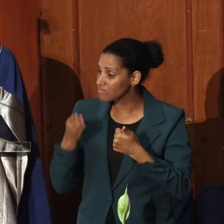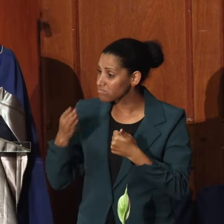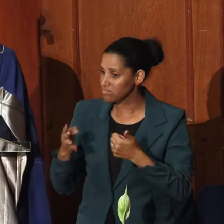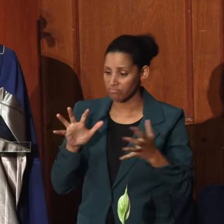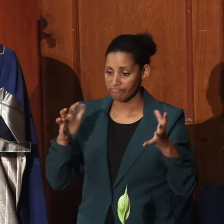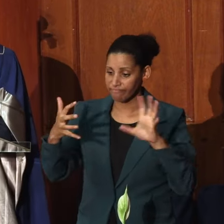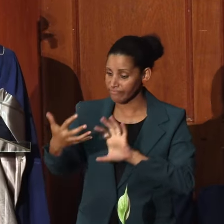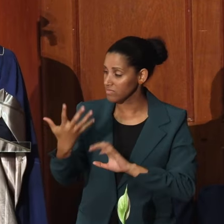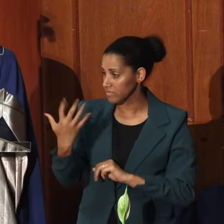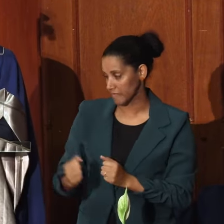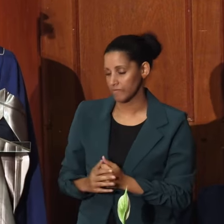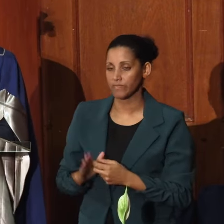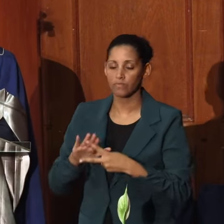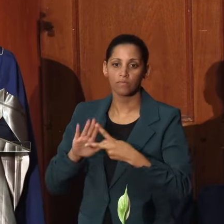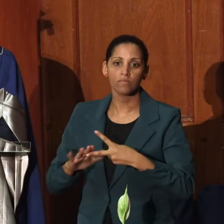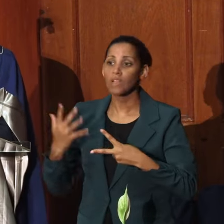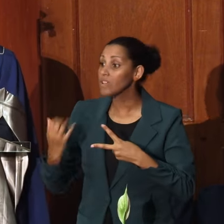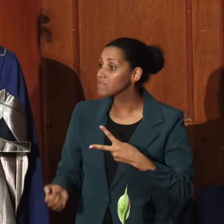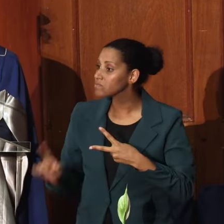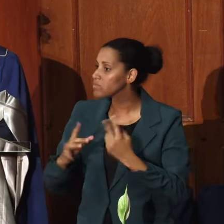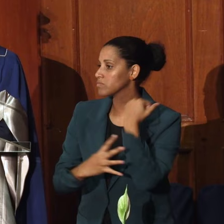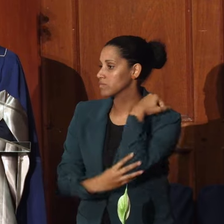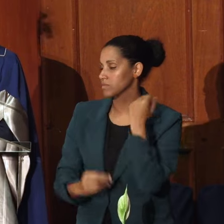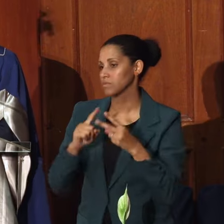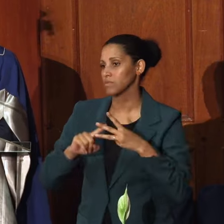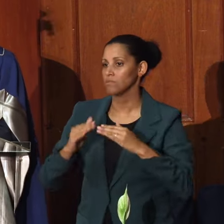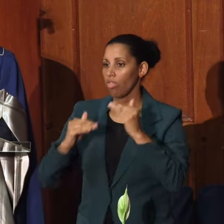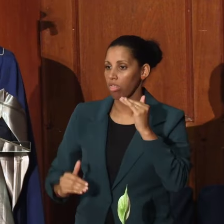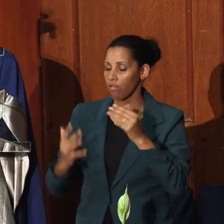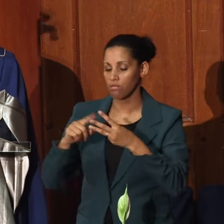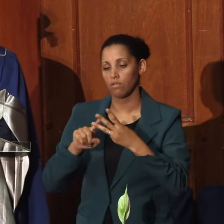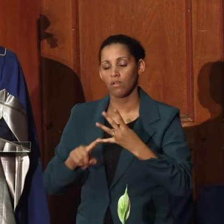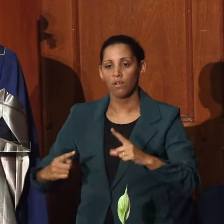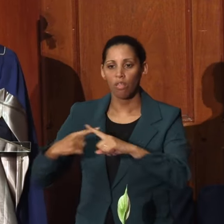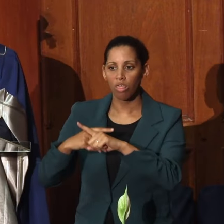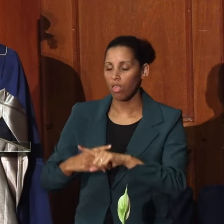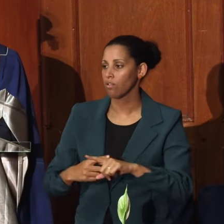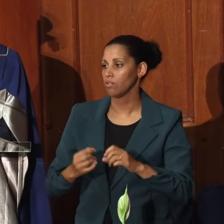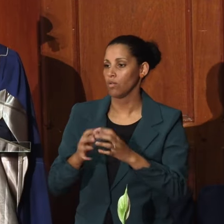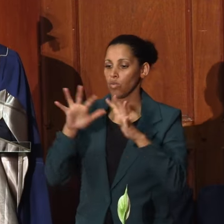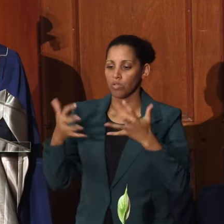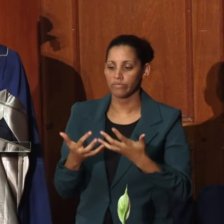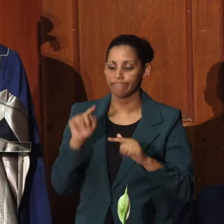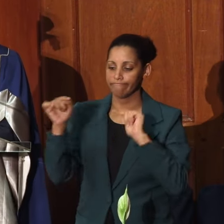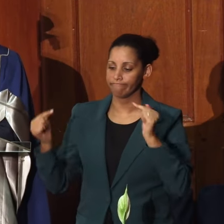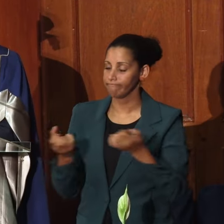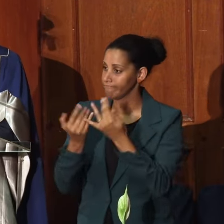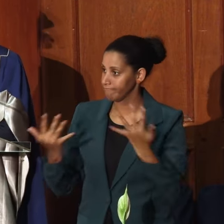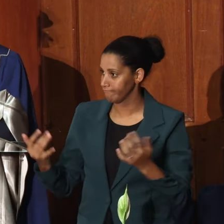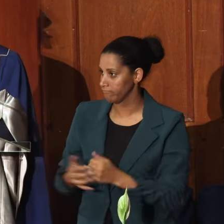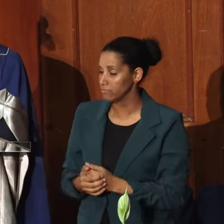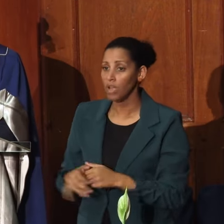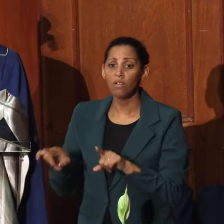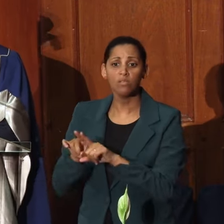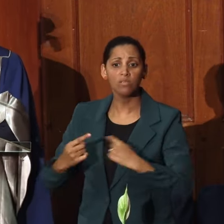climate change, of poverty, of inequality, of conflicts in so many parts of the world. We